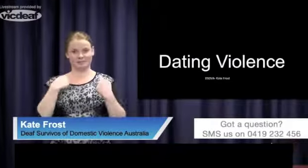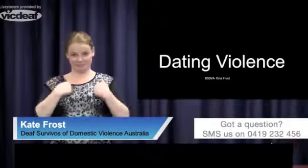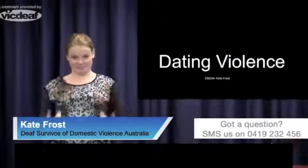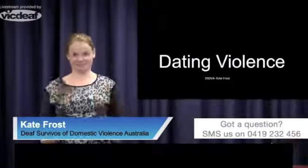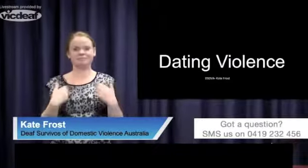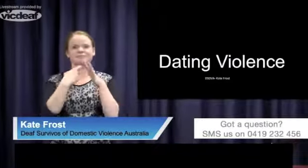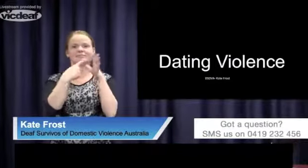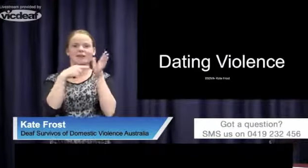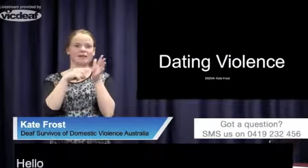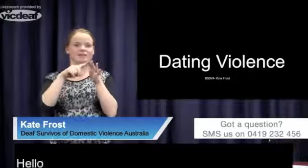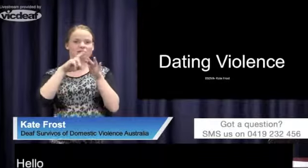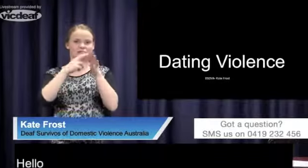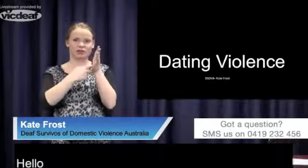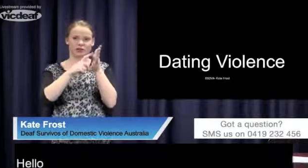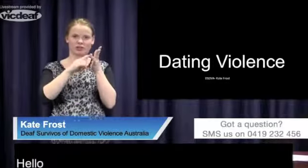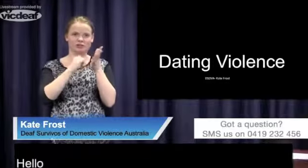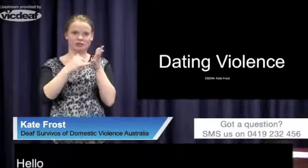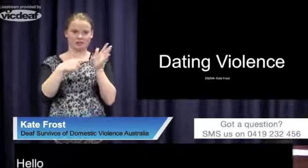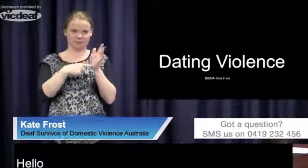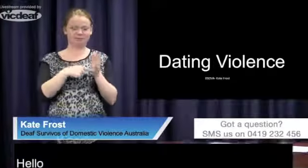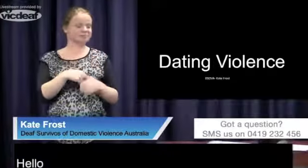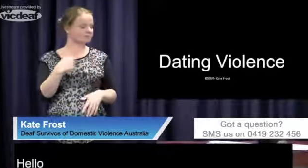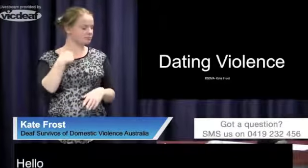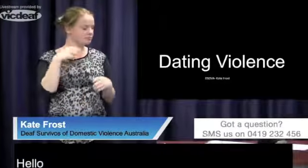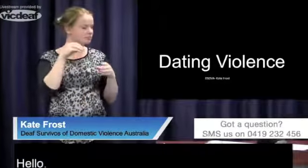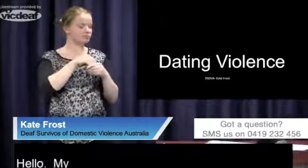Hello, my name is Kate Frost.